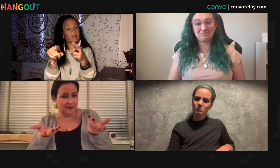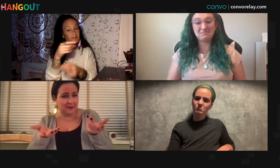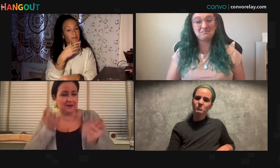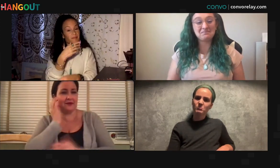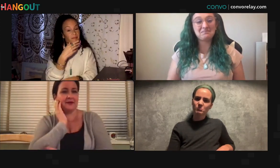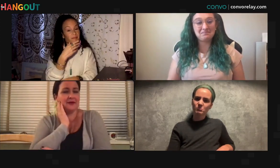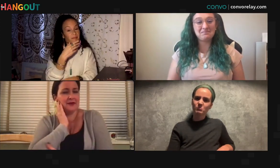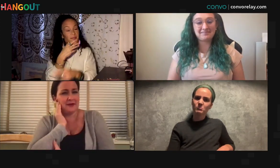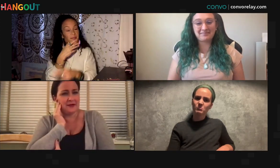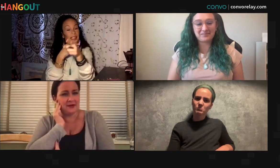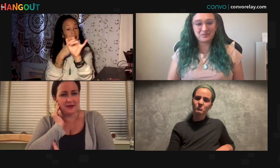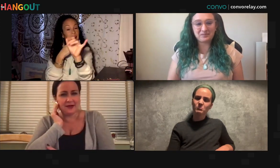it really can be both, can it?